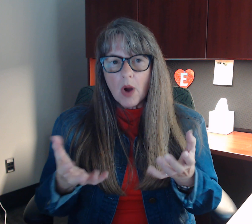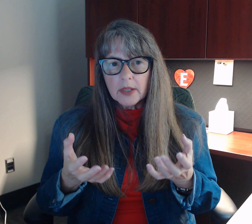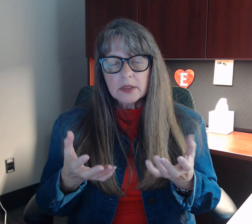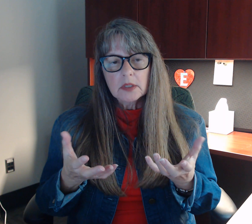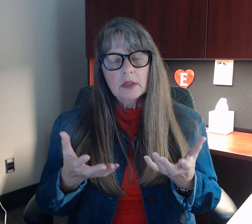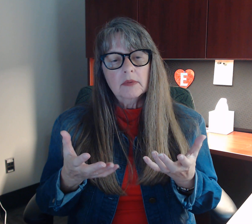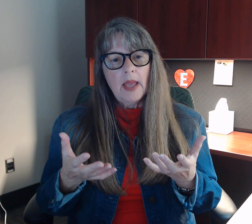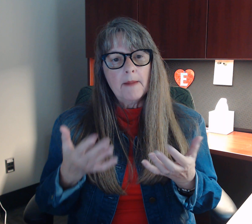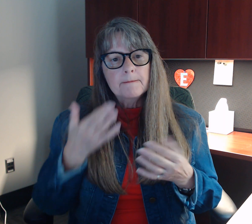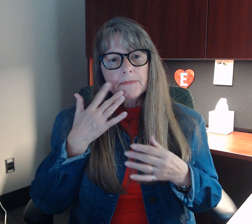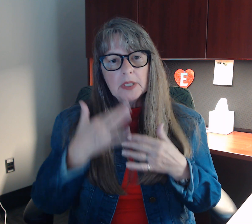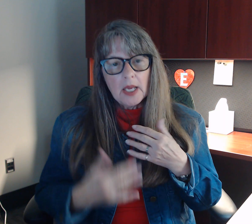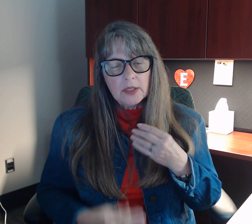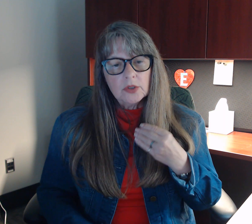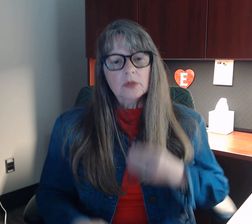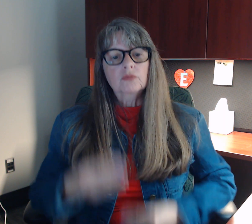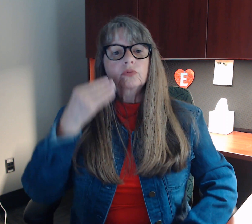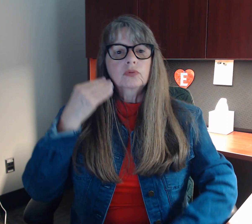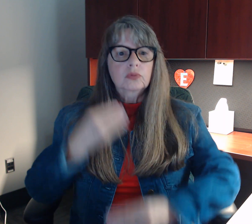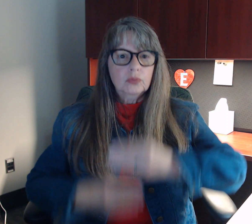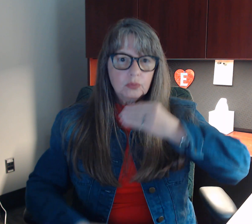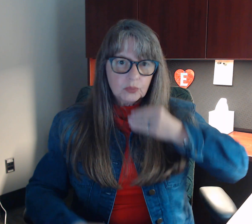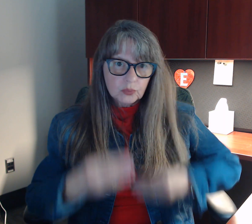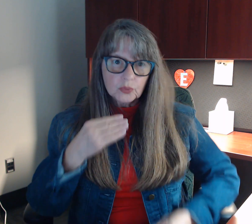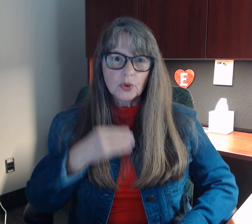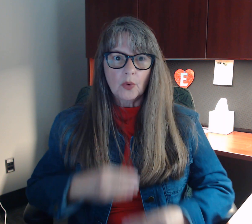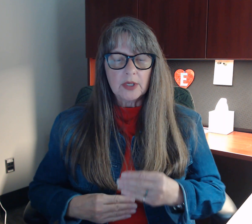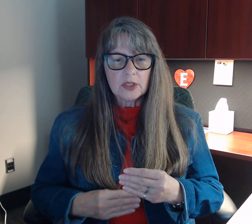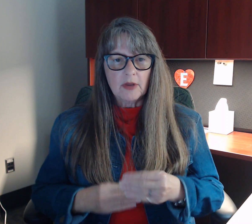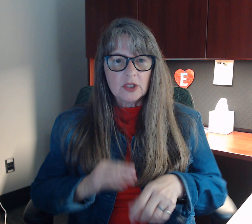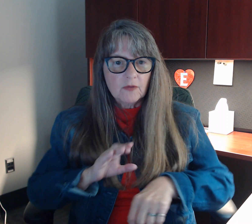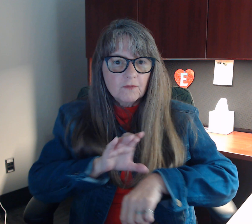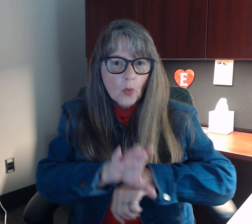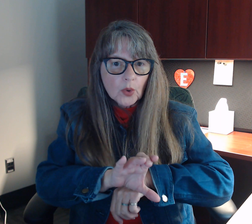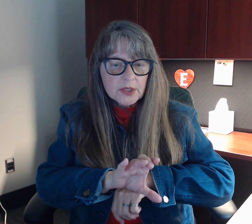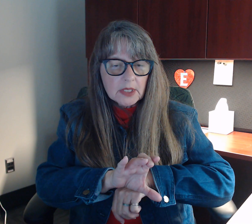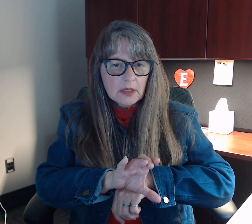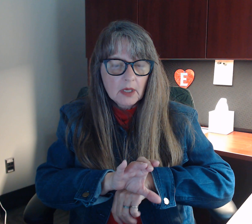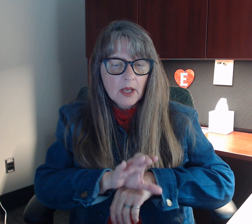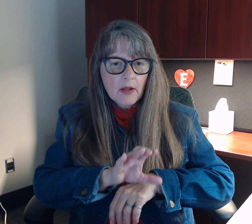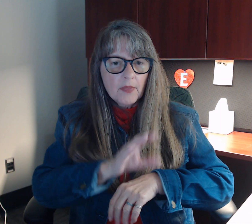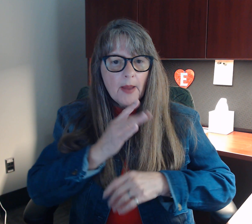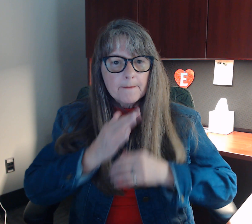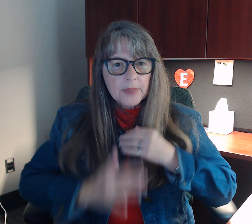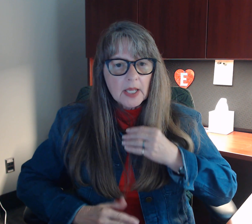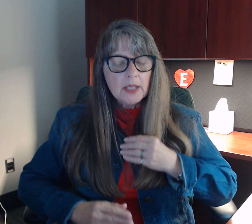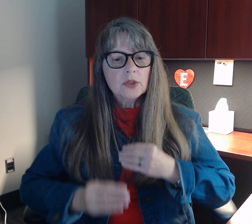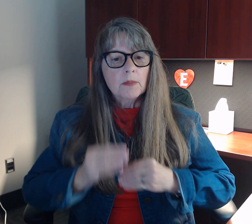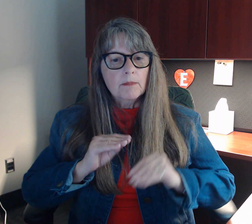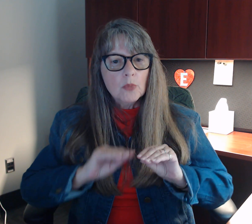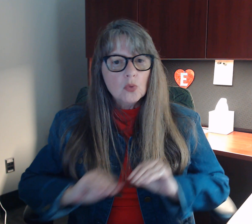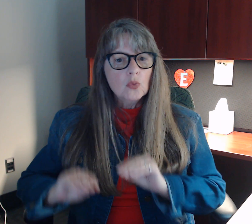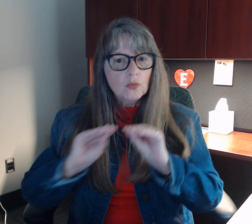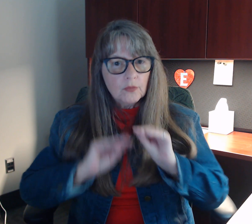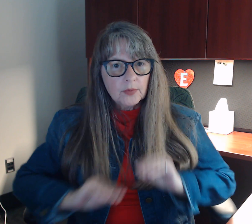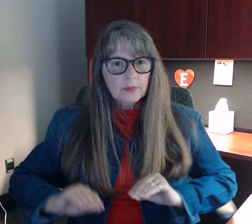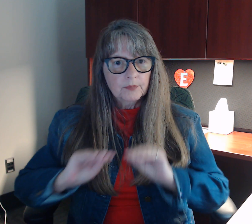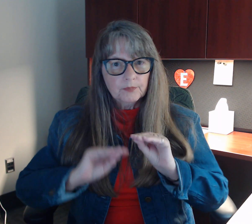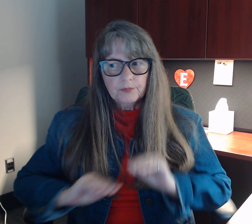want that blood to, it's forcing that blood to move because